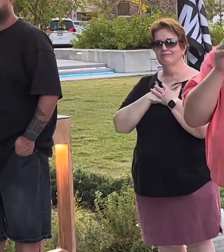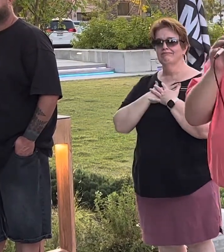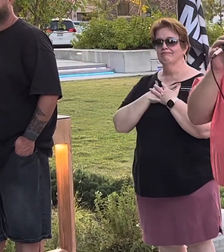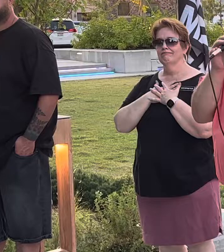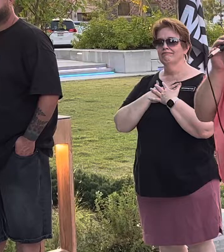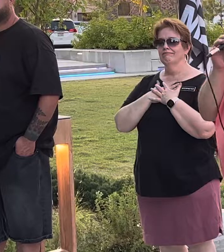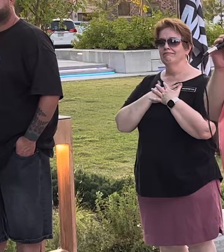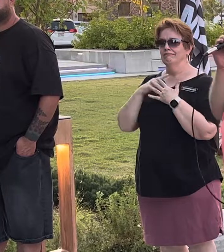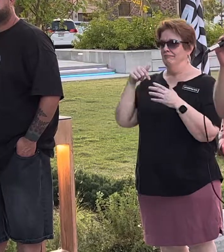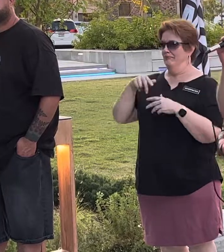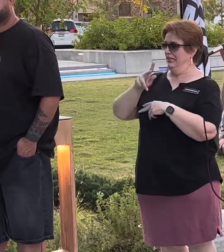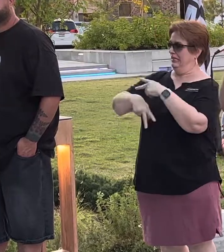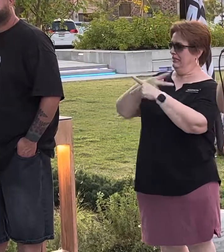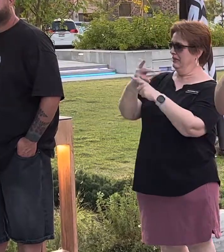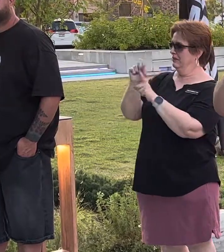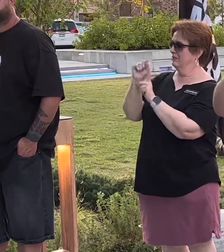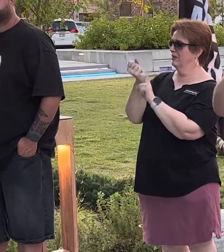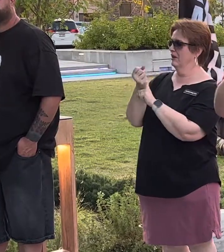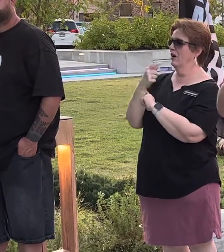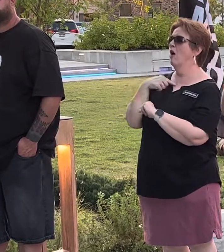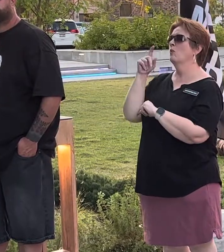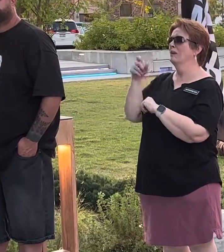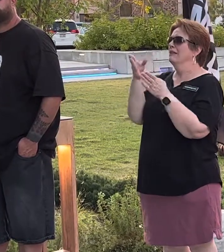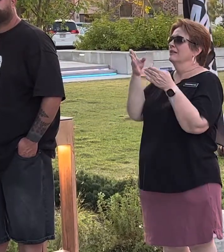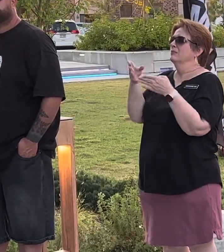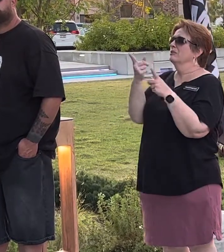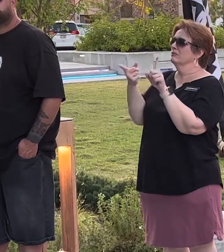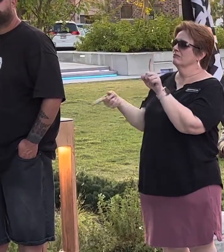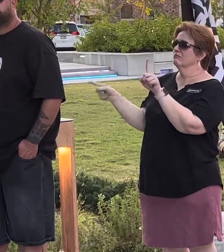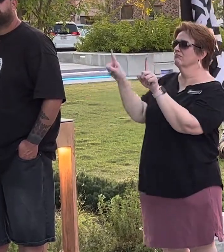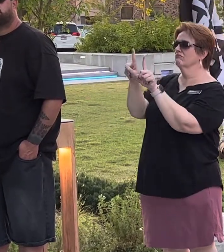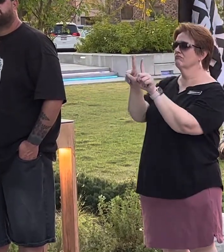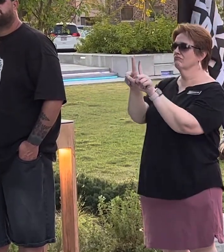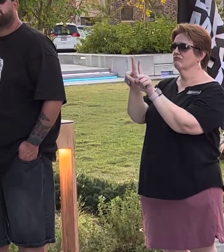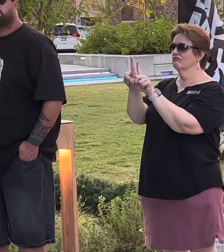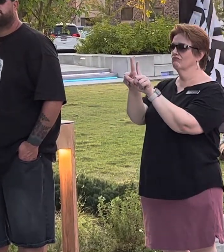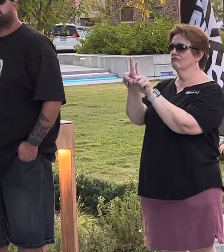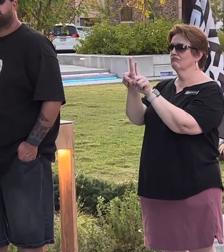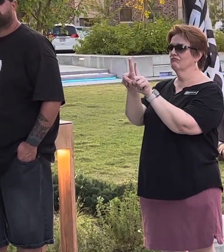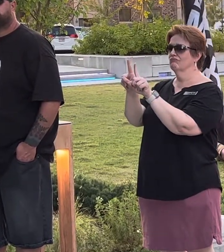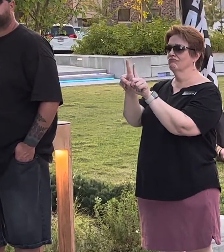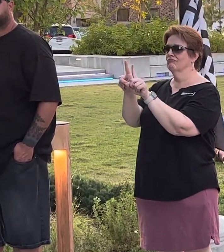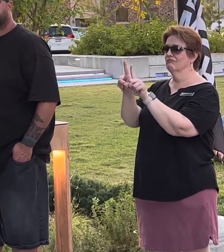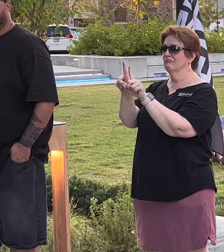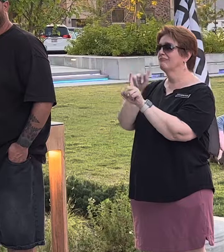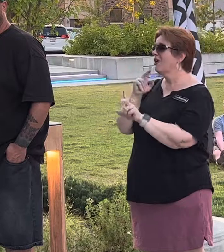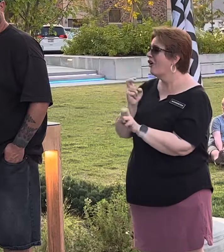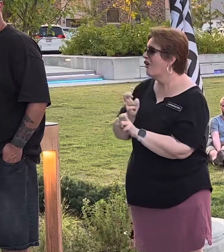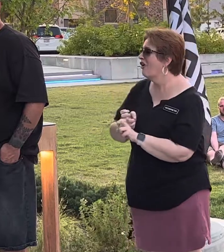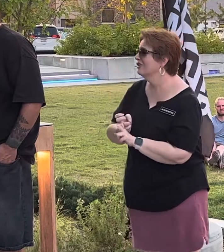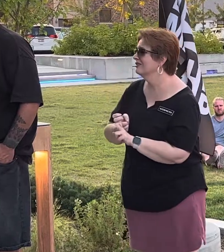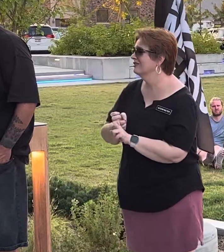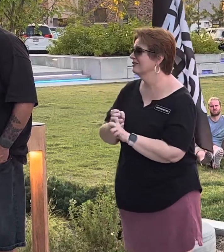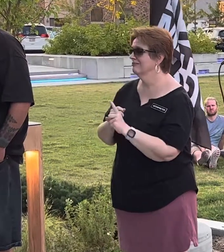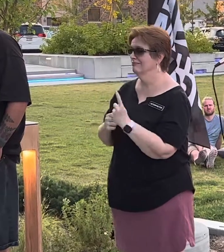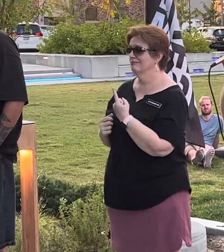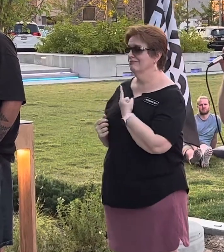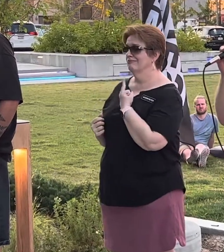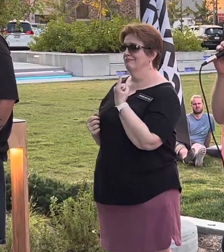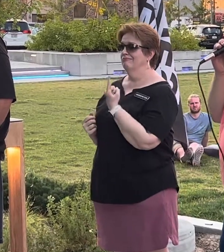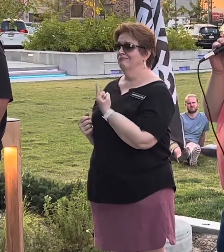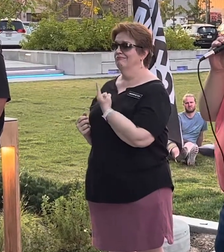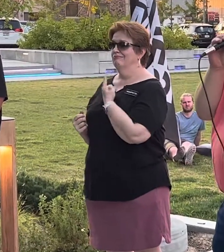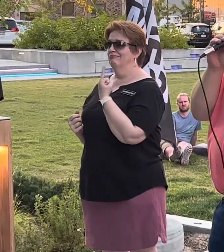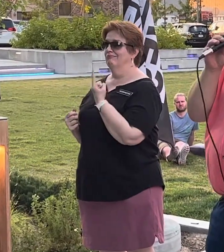this, we just need someone to stand next to us, because it's hard. It's all